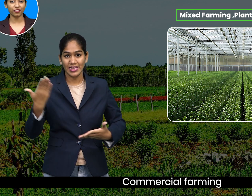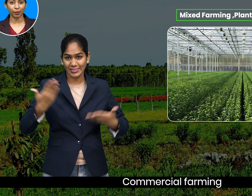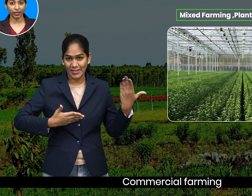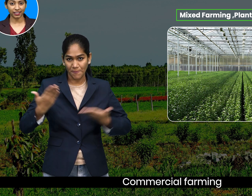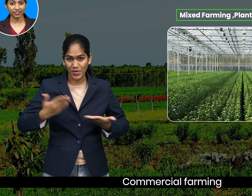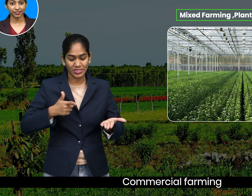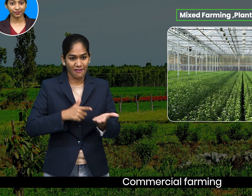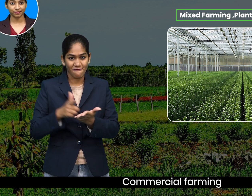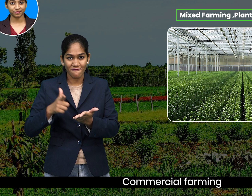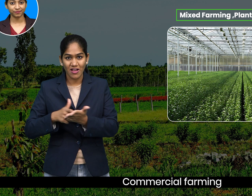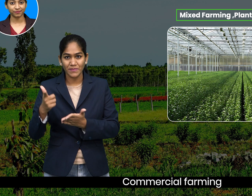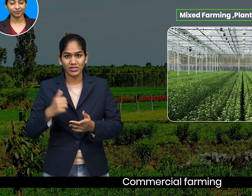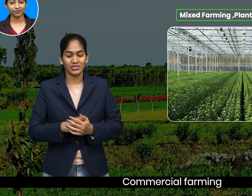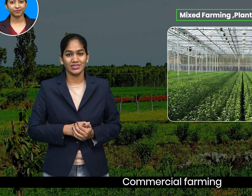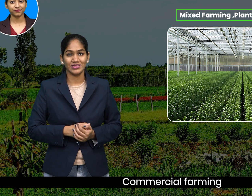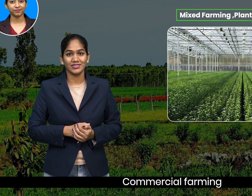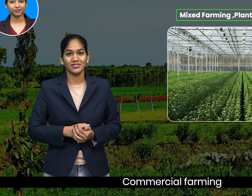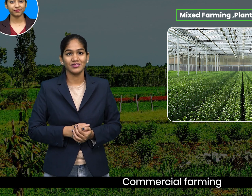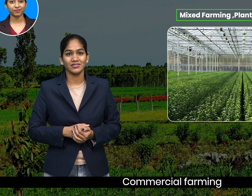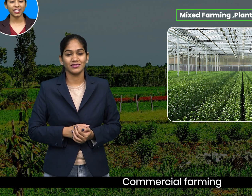Commercial farming